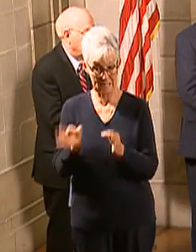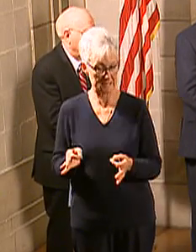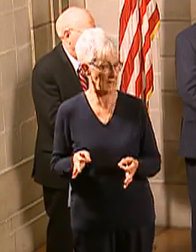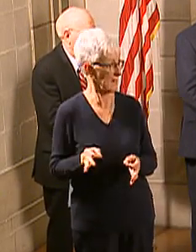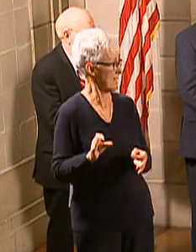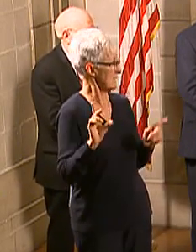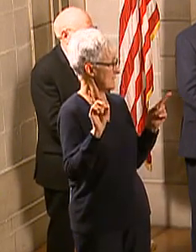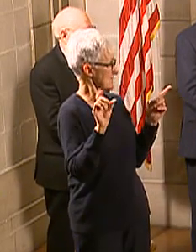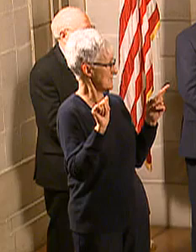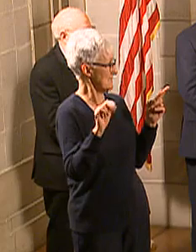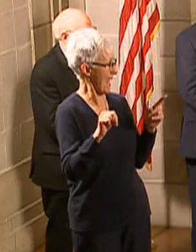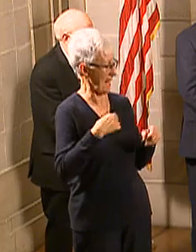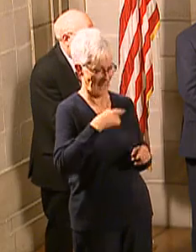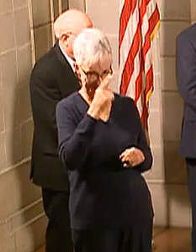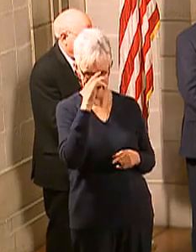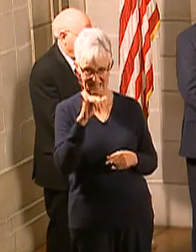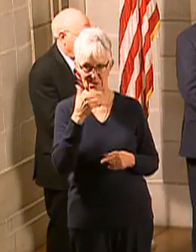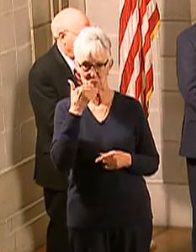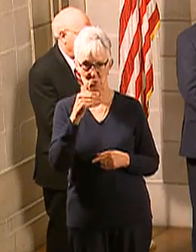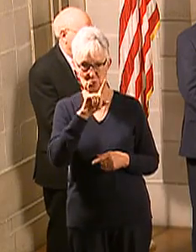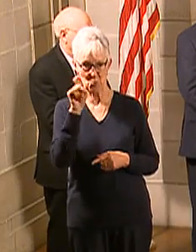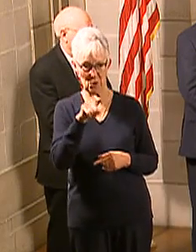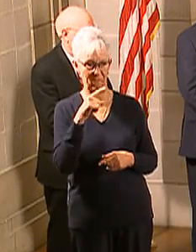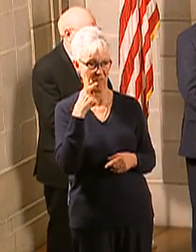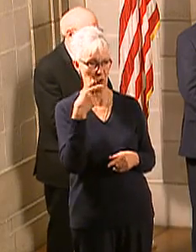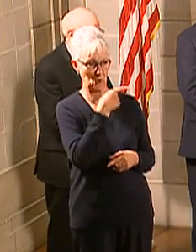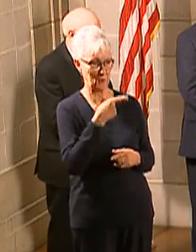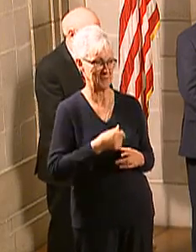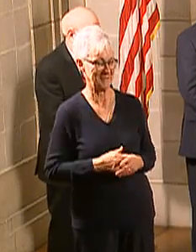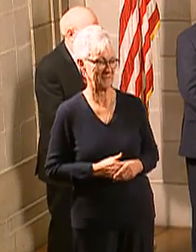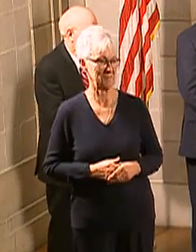this is a tailor-made question to you.